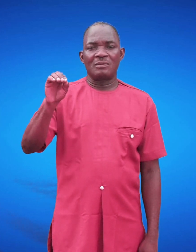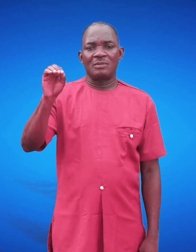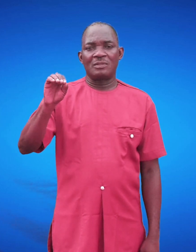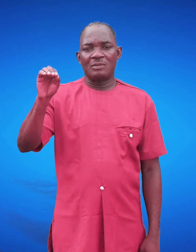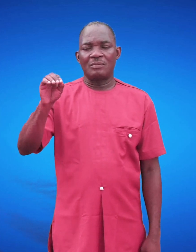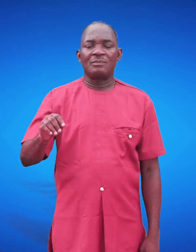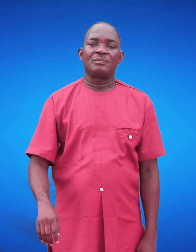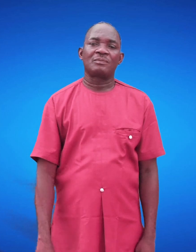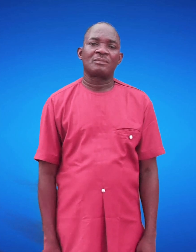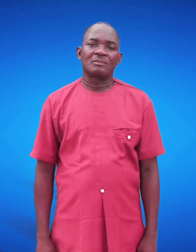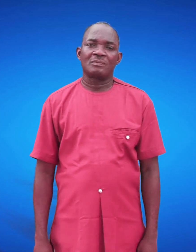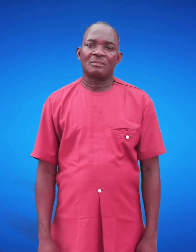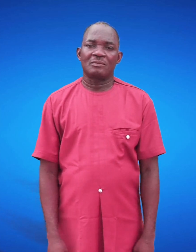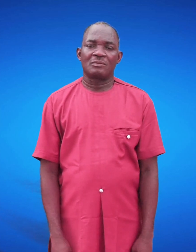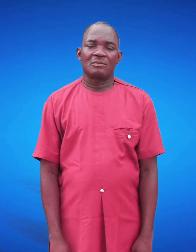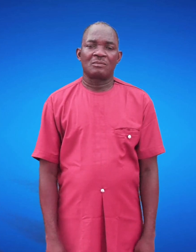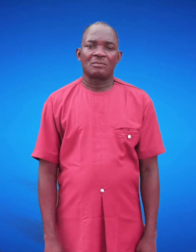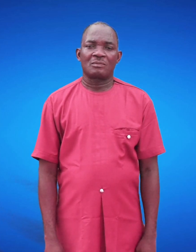030-396-9700